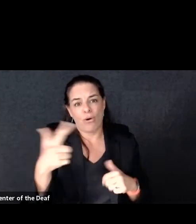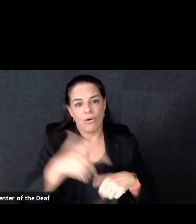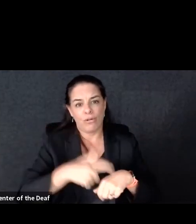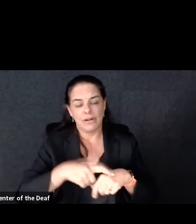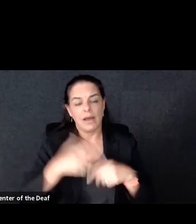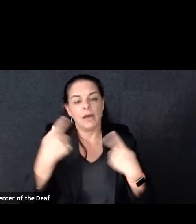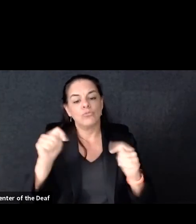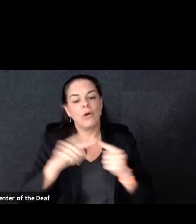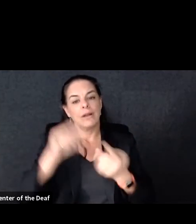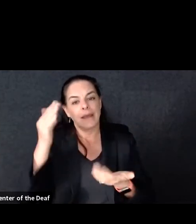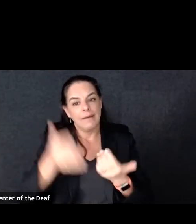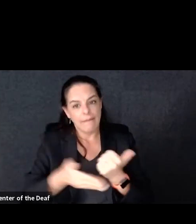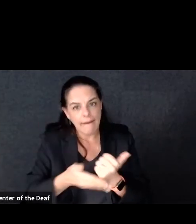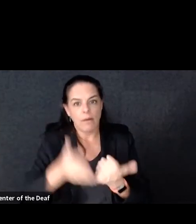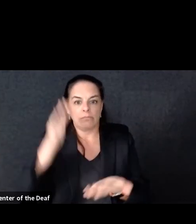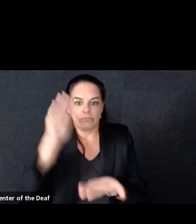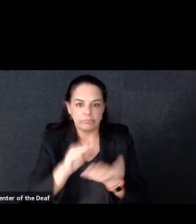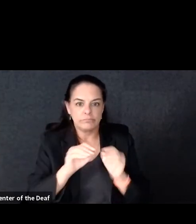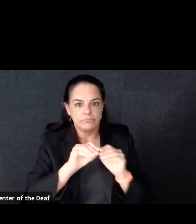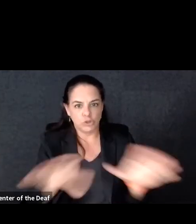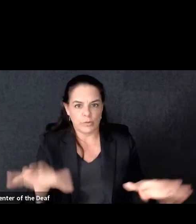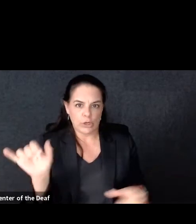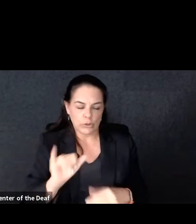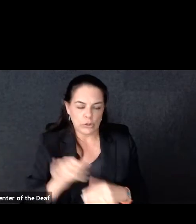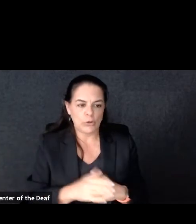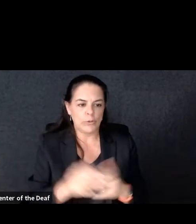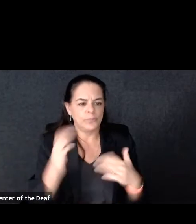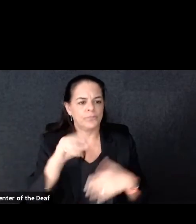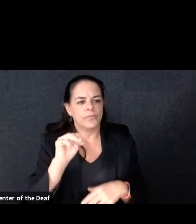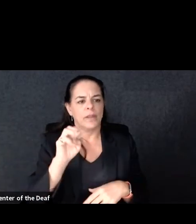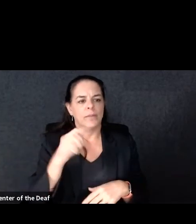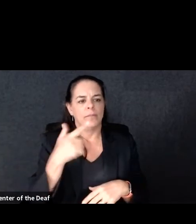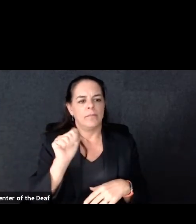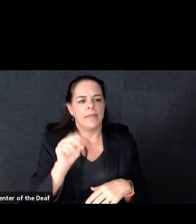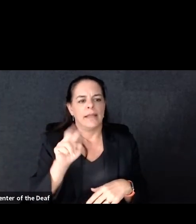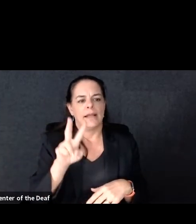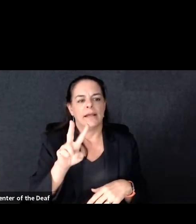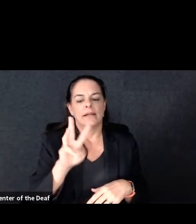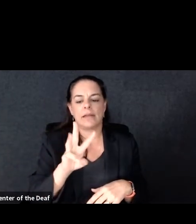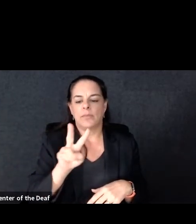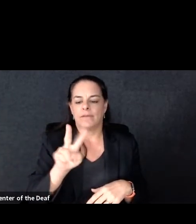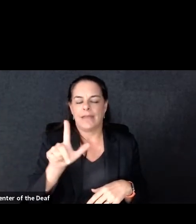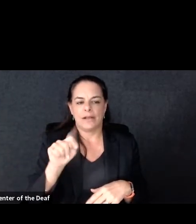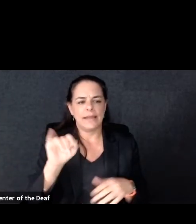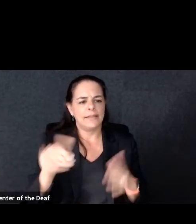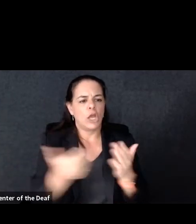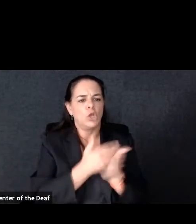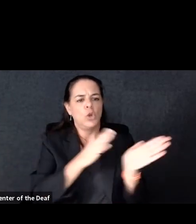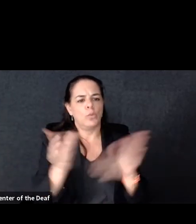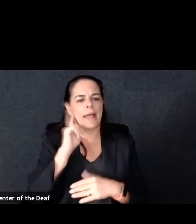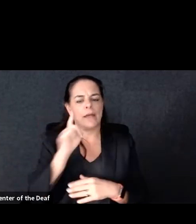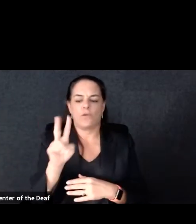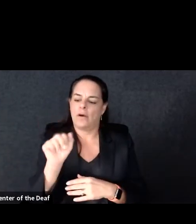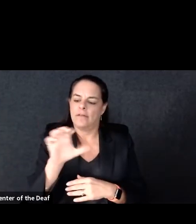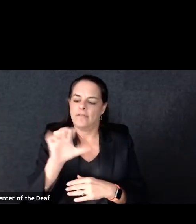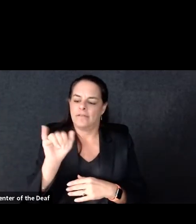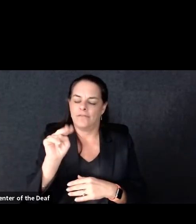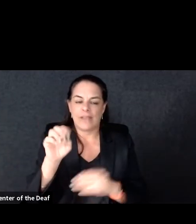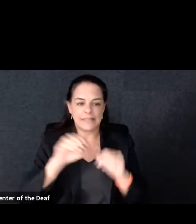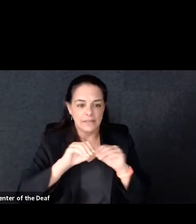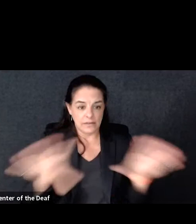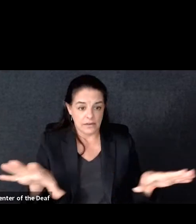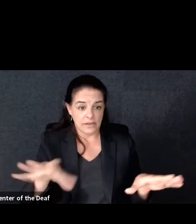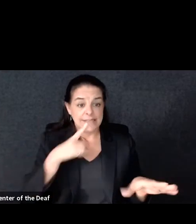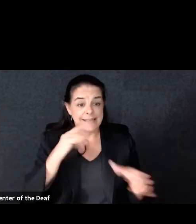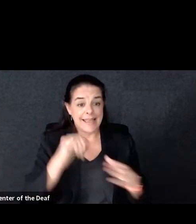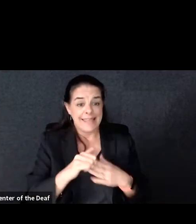minimize the spread of this disease as well. From Megan with WBLT, the new plan for vaccine distribution released by the state says that vaccines